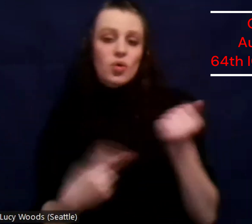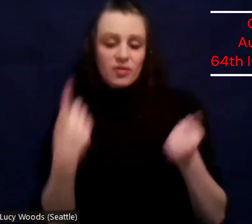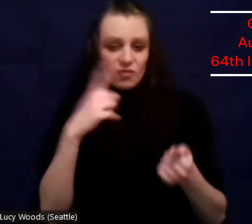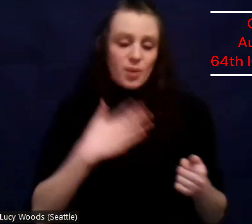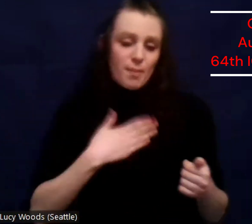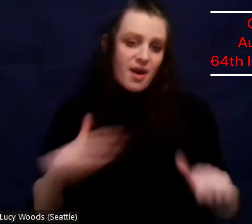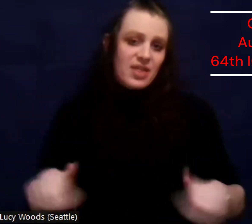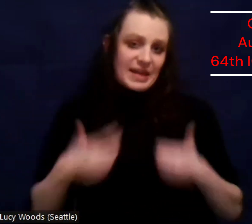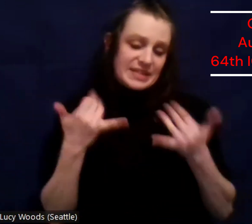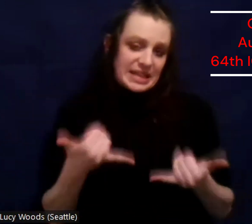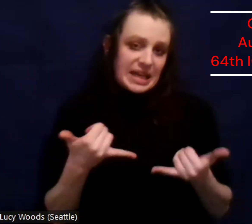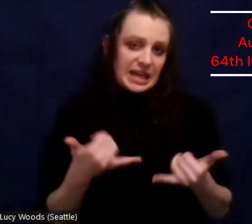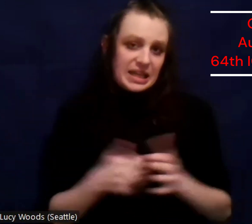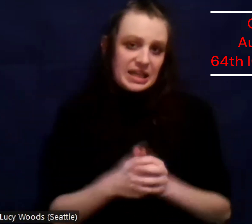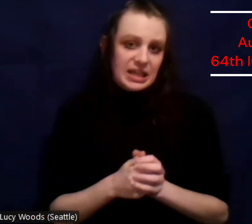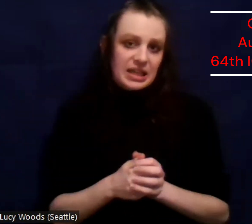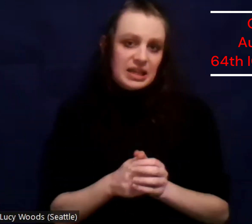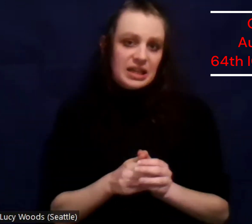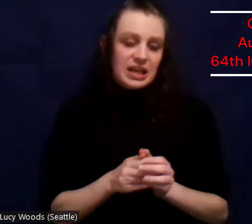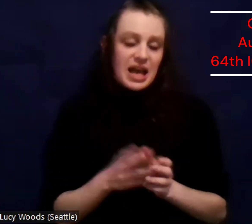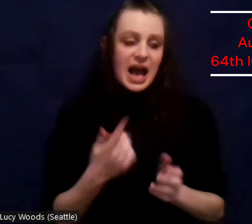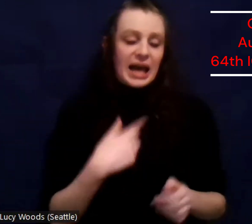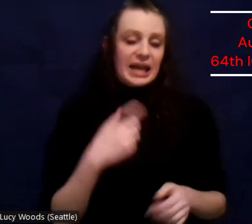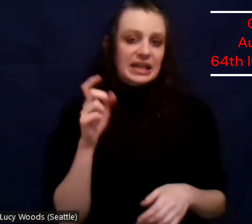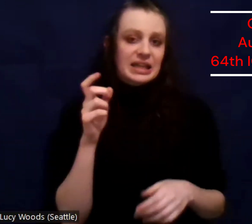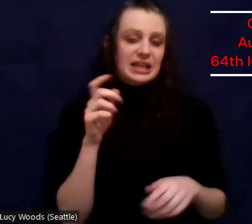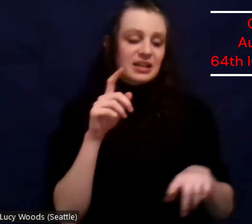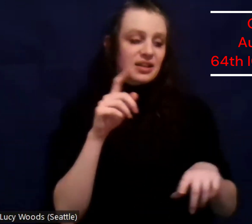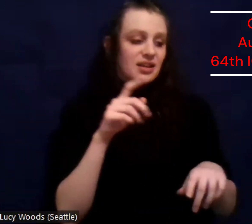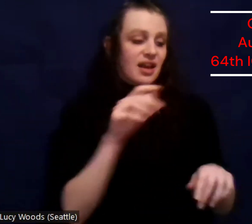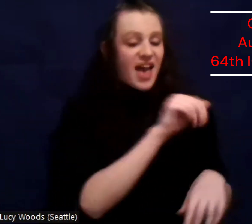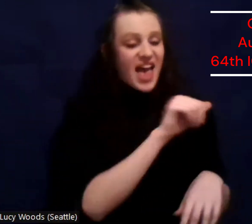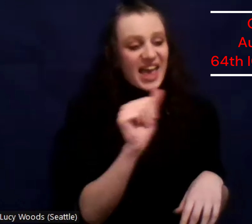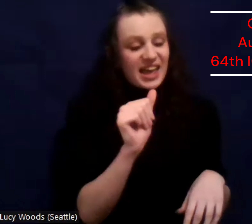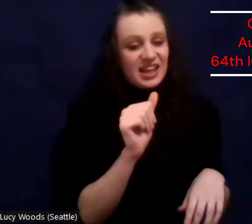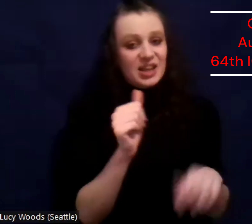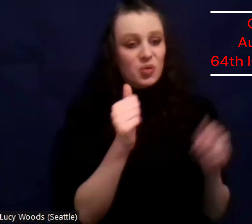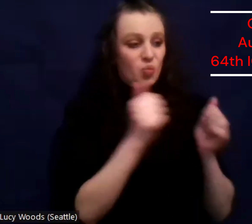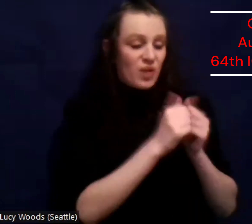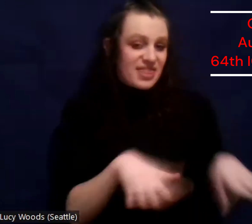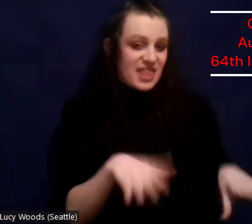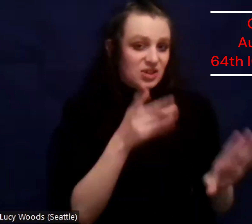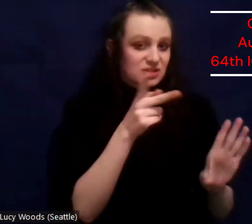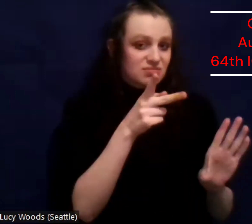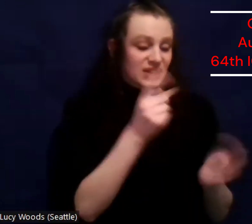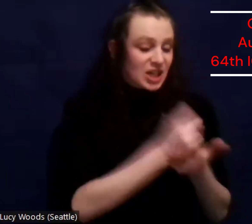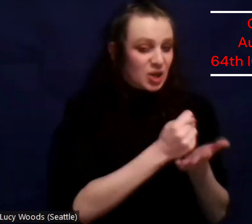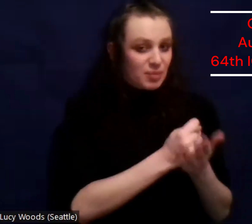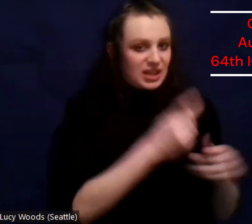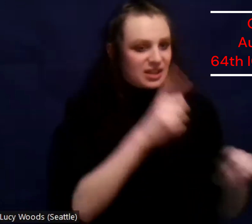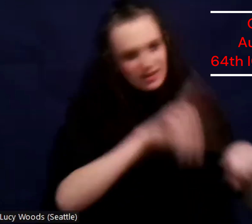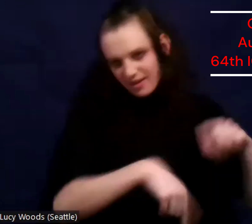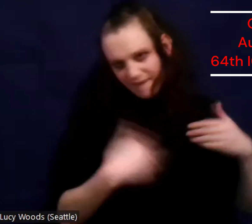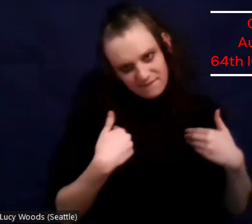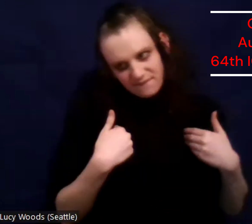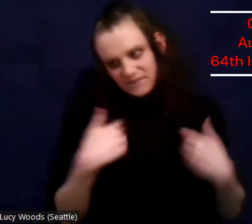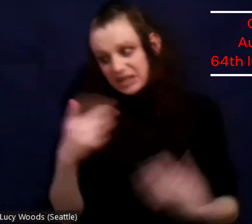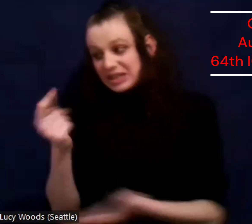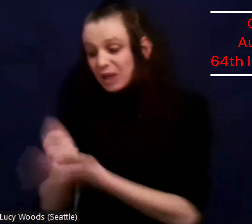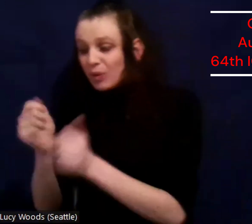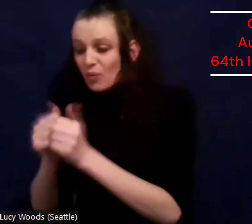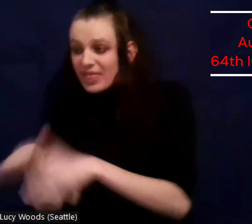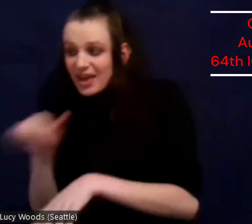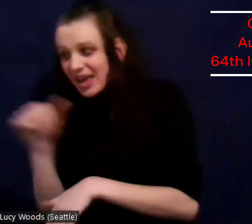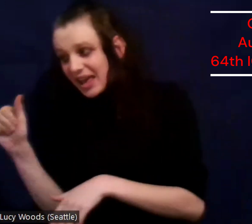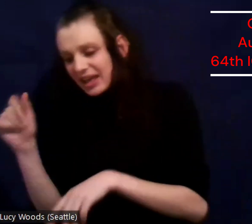do the outside help without the AA, and I can't do the AA without the outside help. They're simultaneous. Pamphlet 11 in the